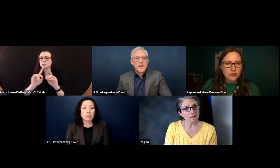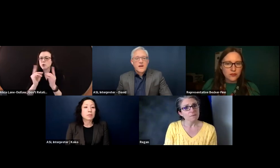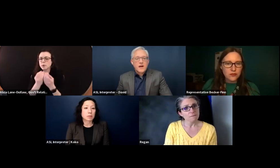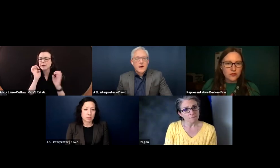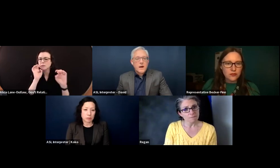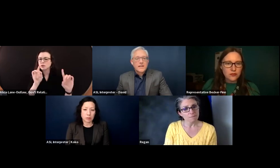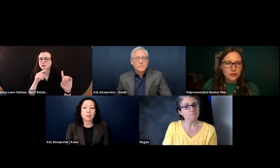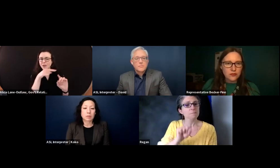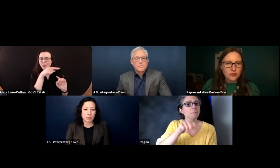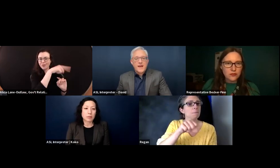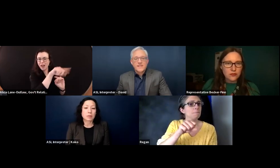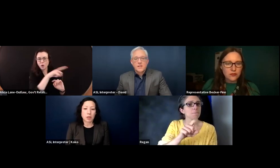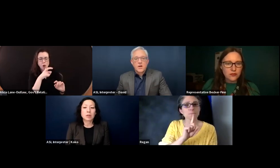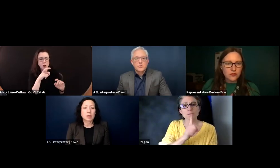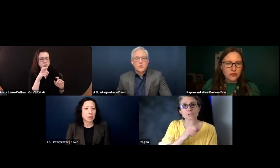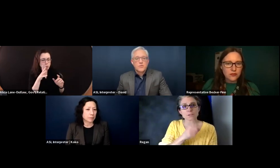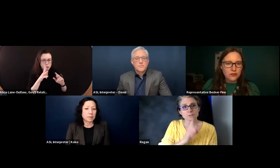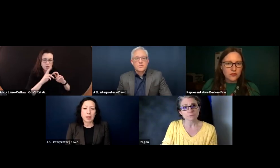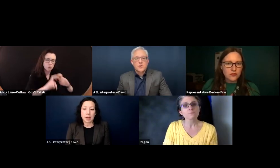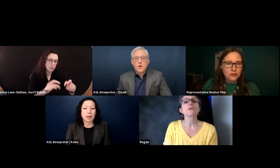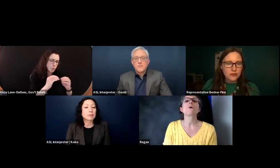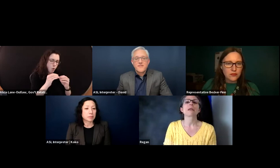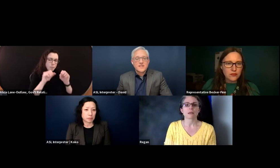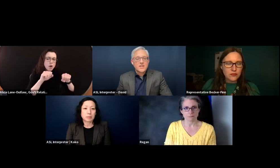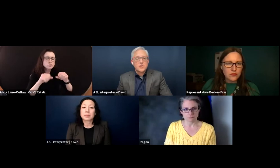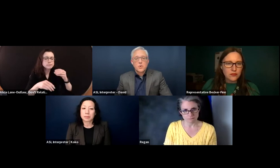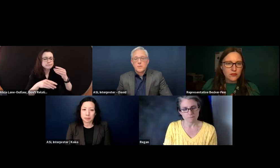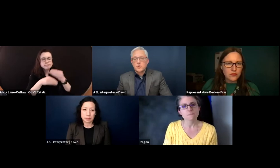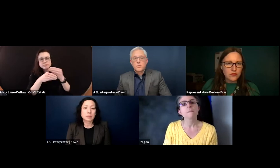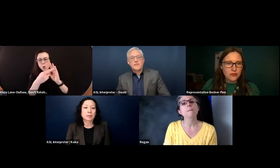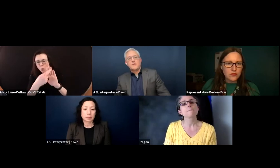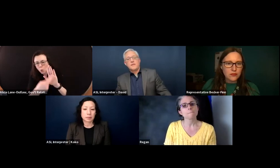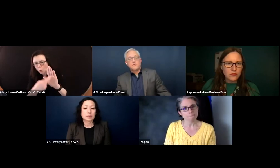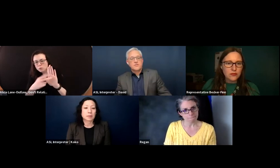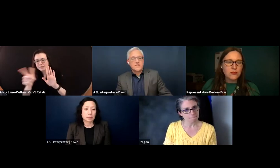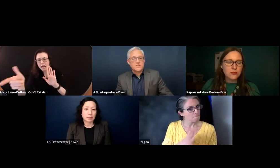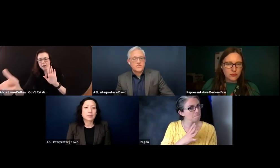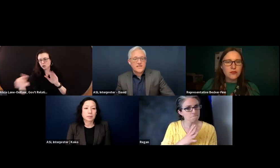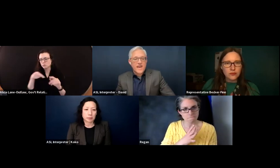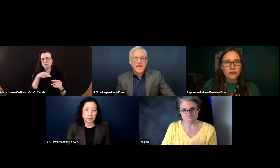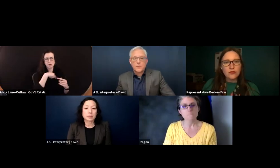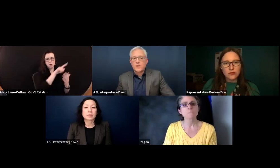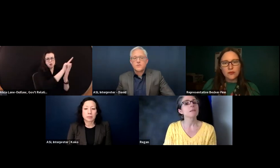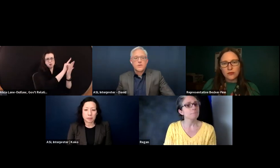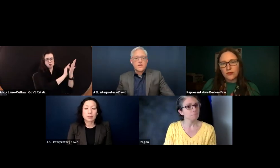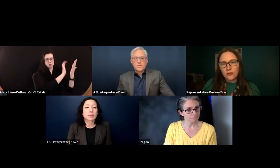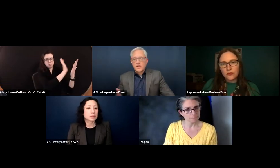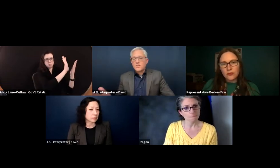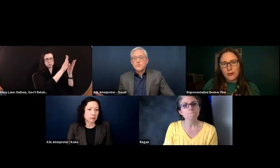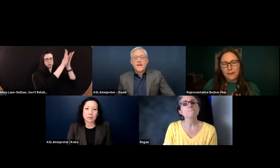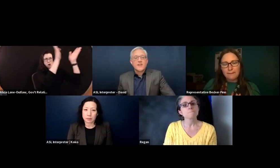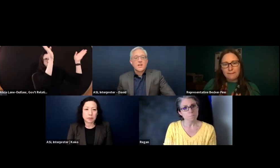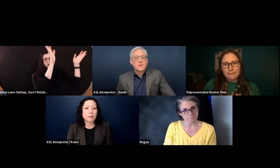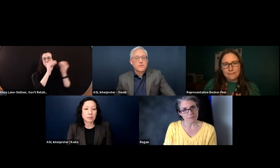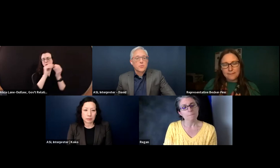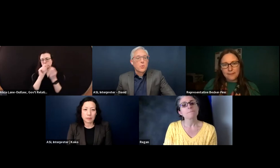teams, I can pass that along to the Minnesota Department of Education, who I'm sure would be interested to see that. And we could can